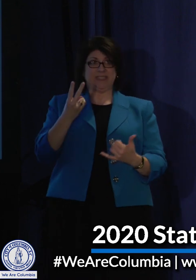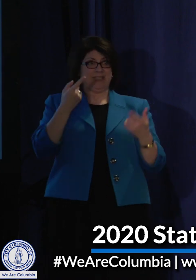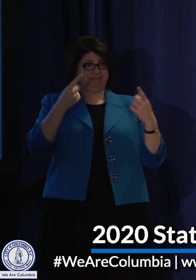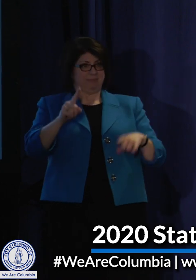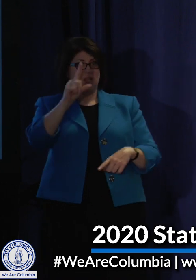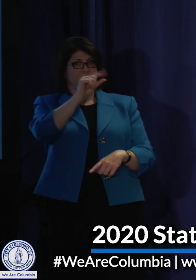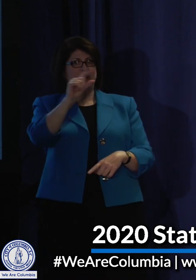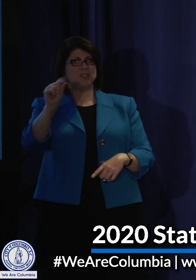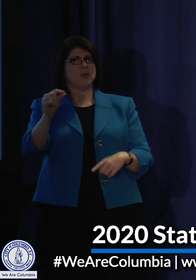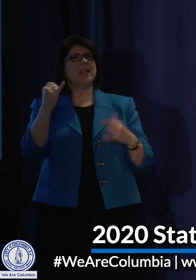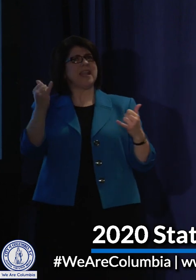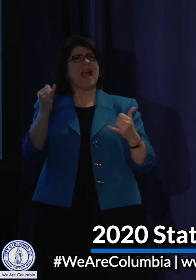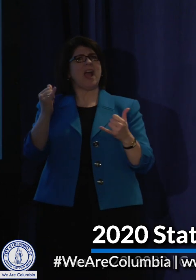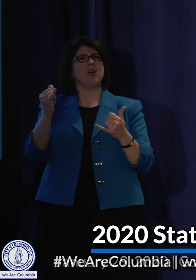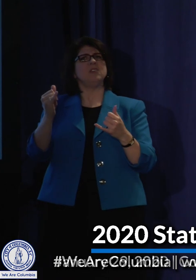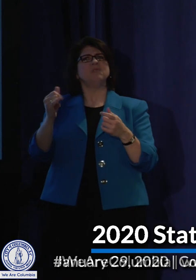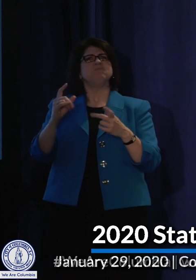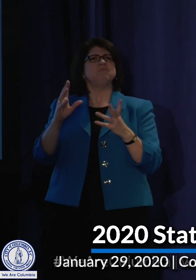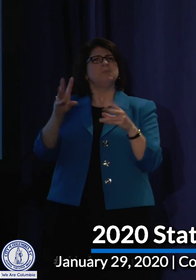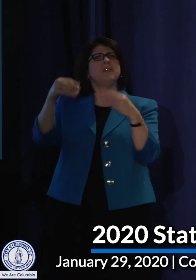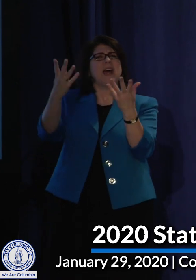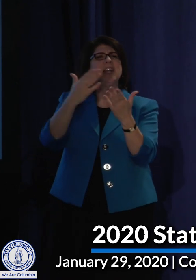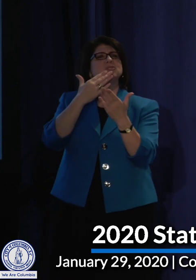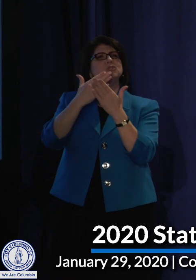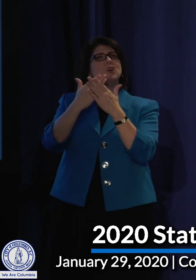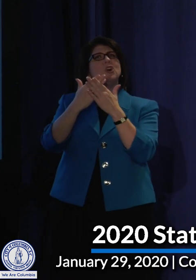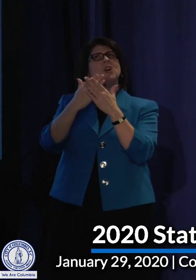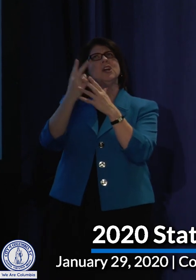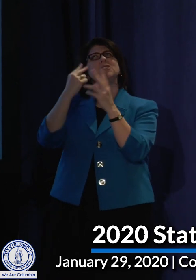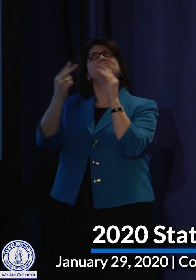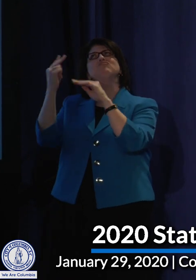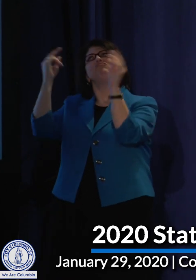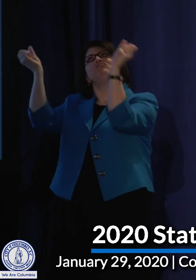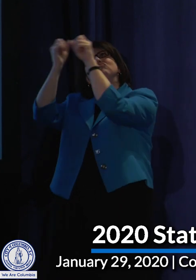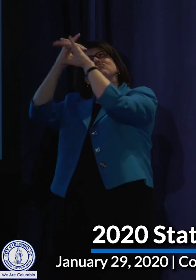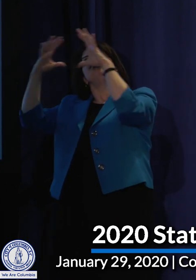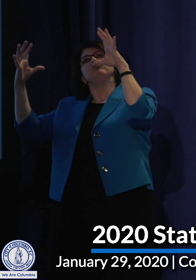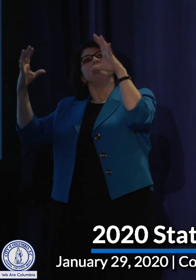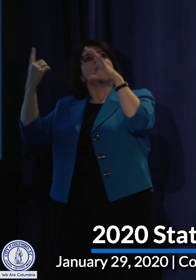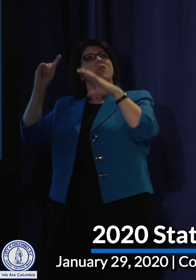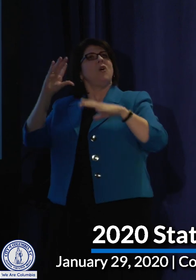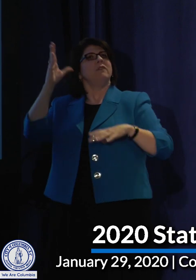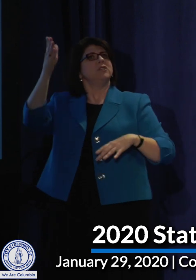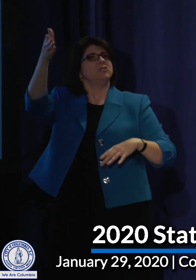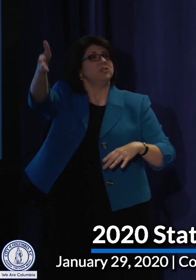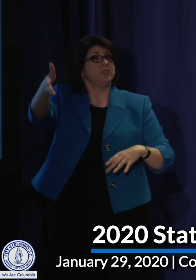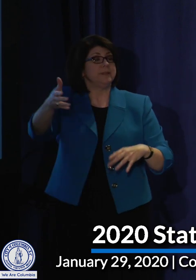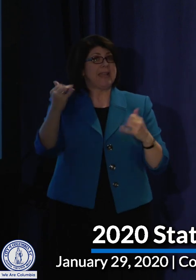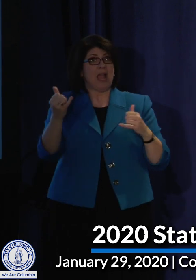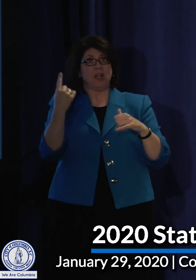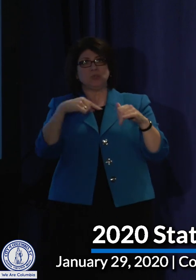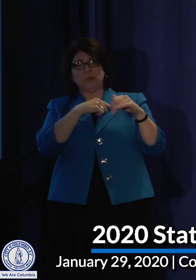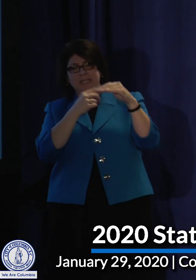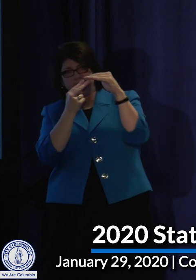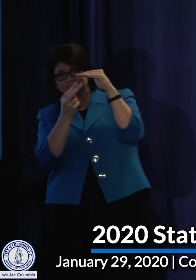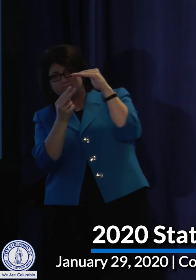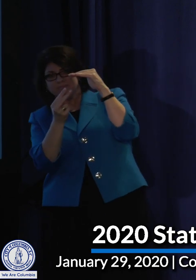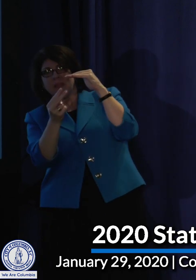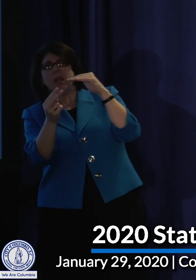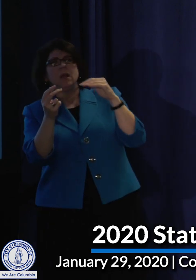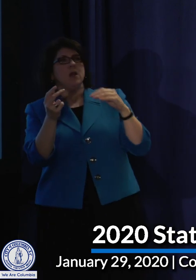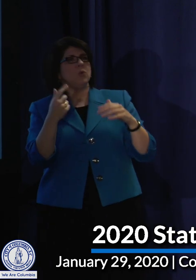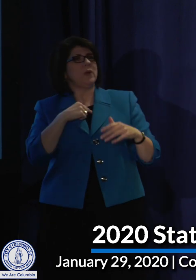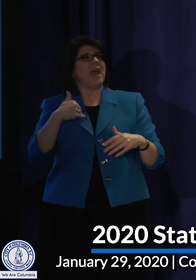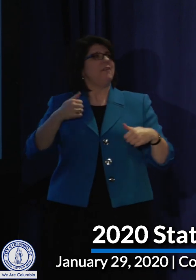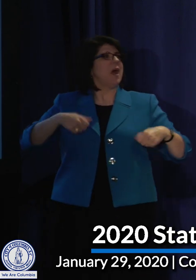grants us a proper perspective to prepare for the next decade and the decades to come. As we look ahead, it gives us an opportunity to